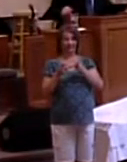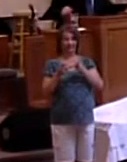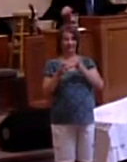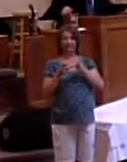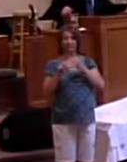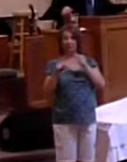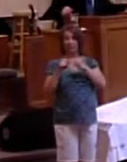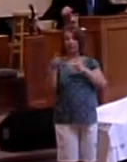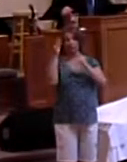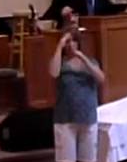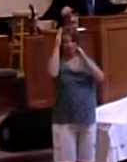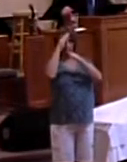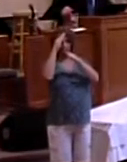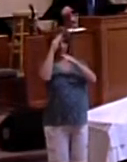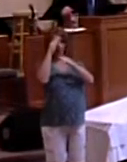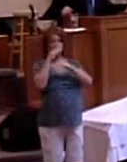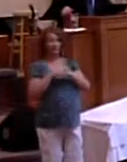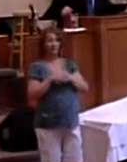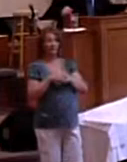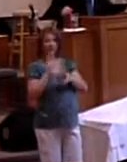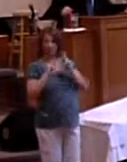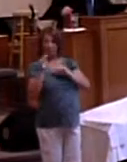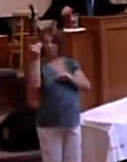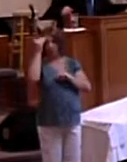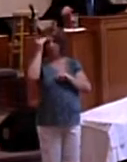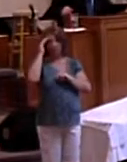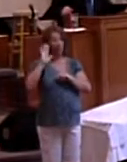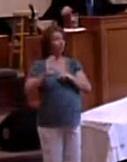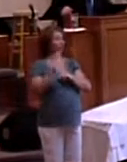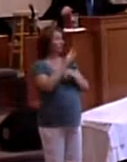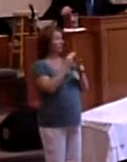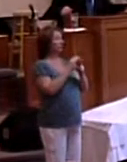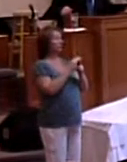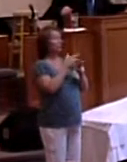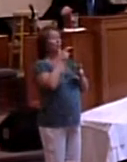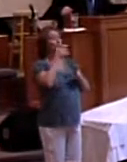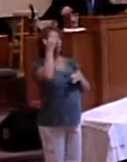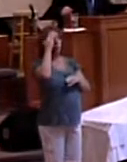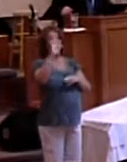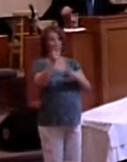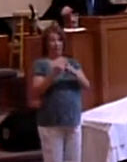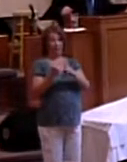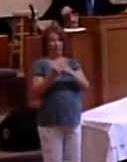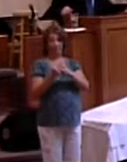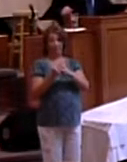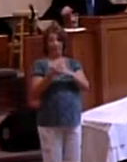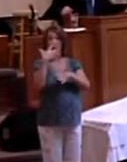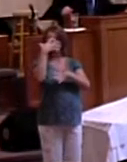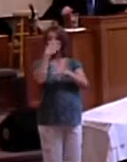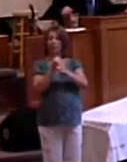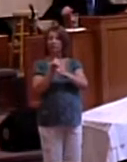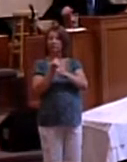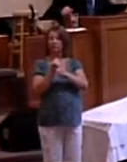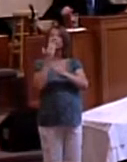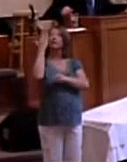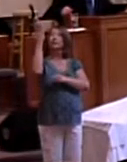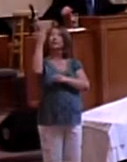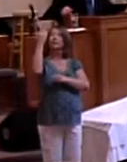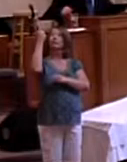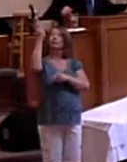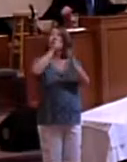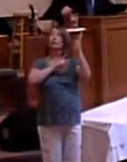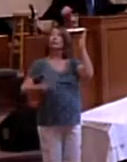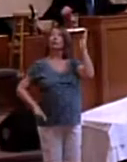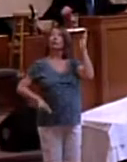of trouble. Those you know your name, those who know your name will trust in you. For you, Lord, have